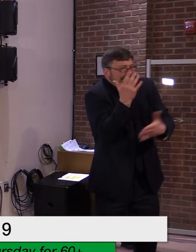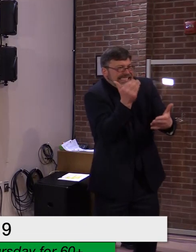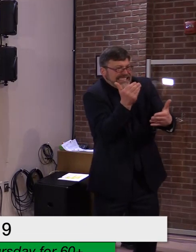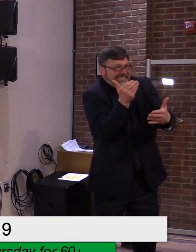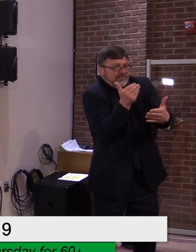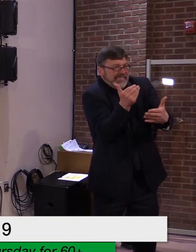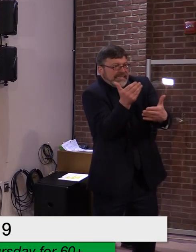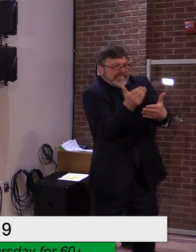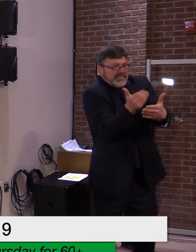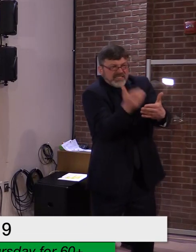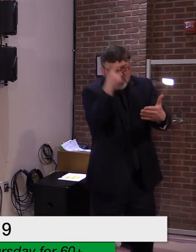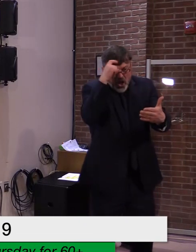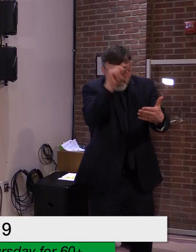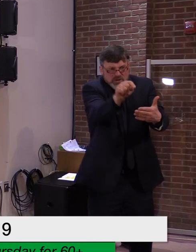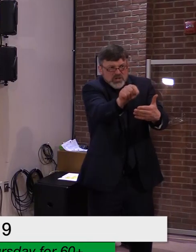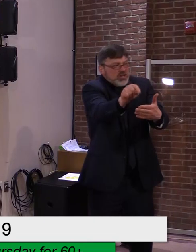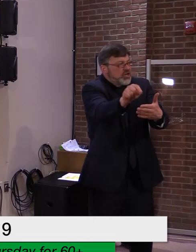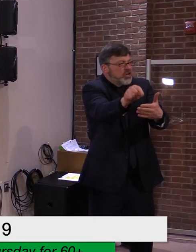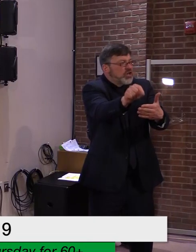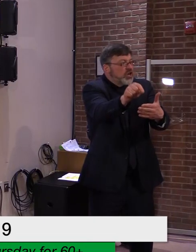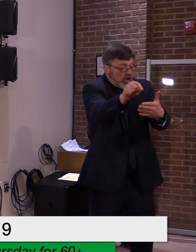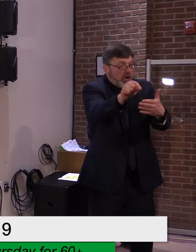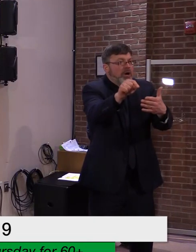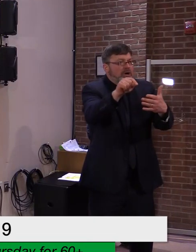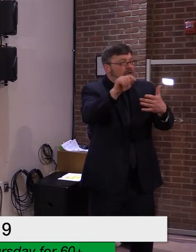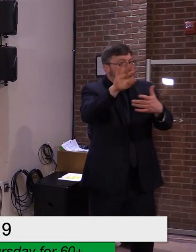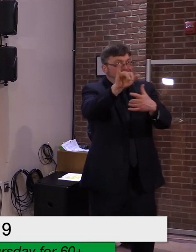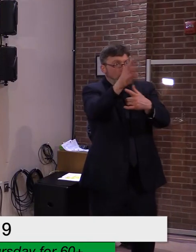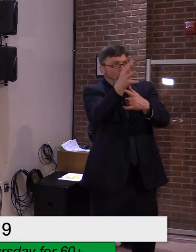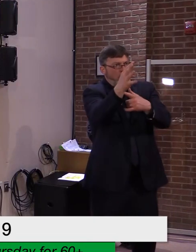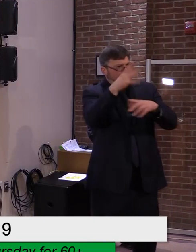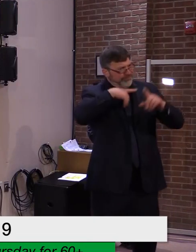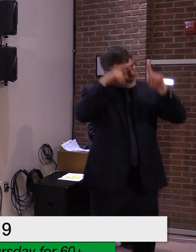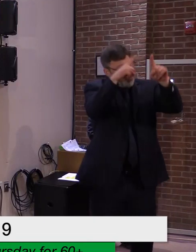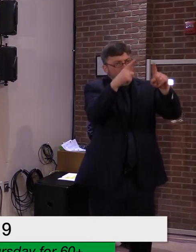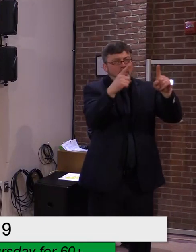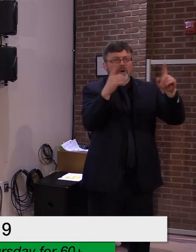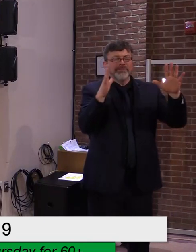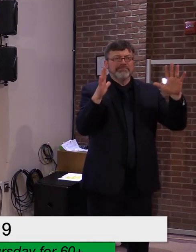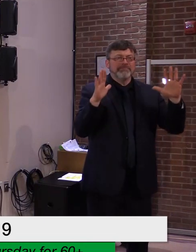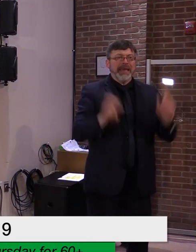part. With that, we'll get back to questions.